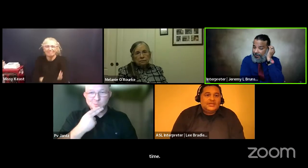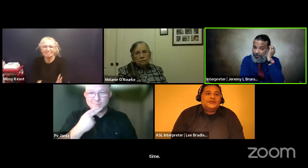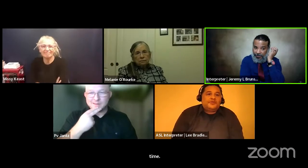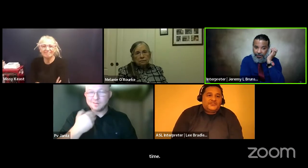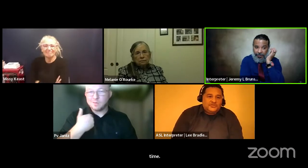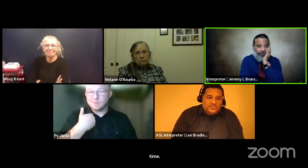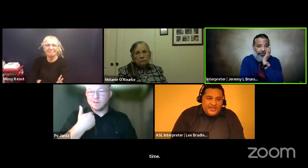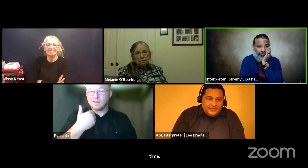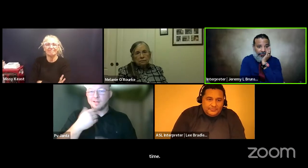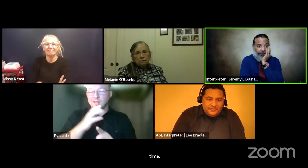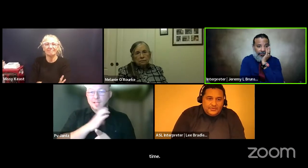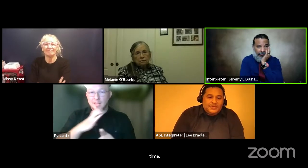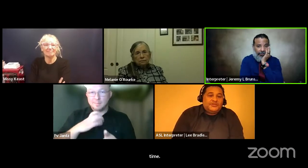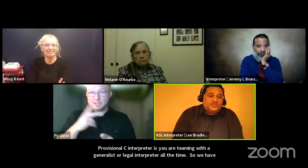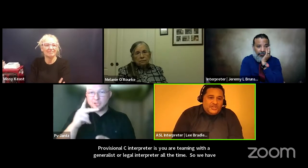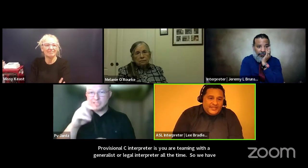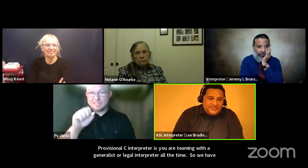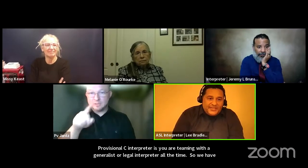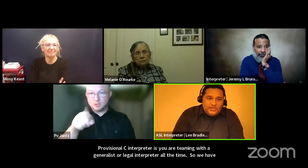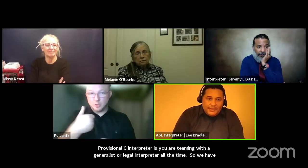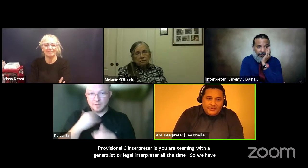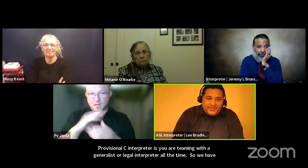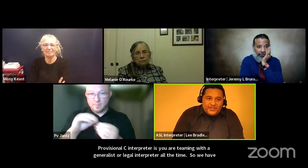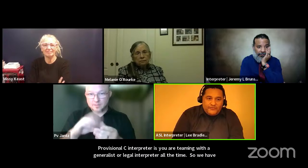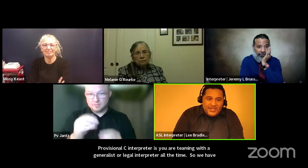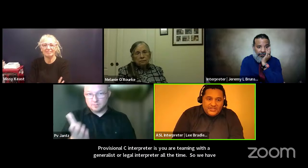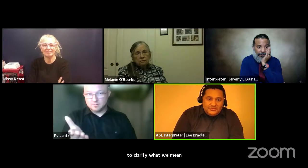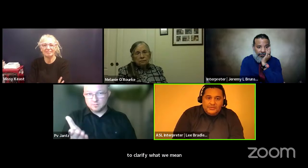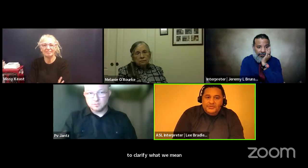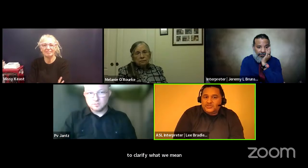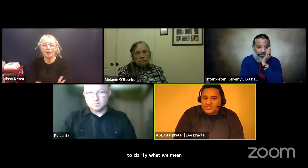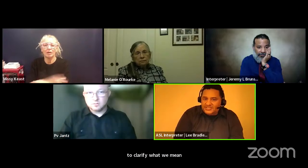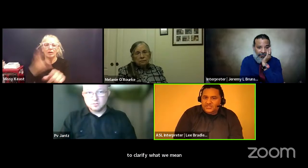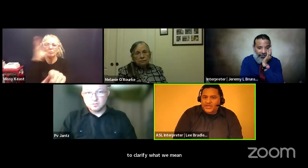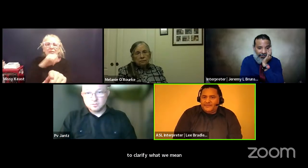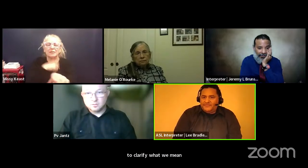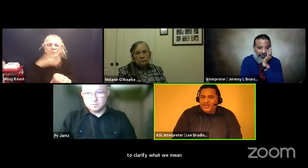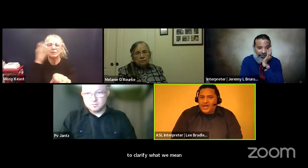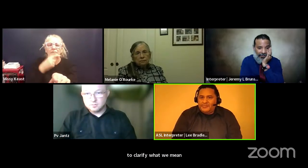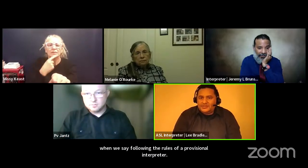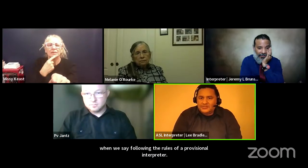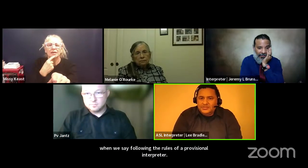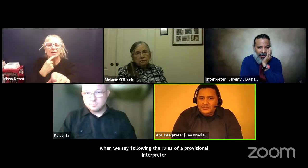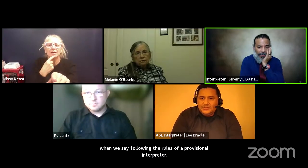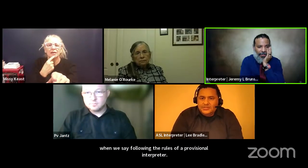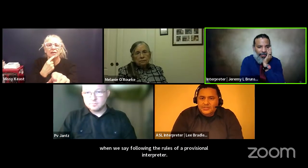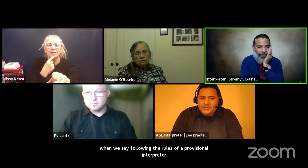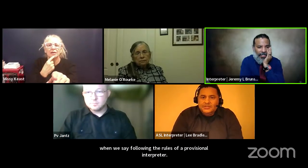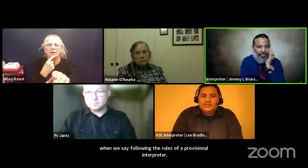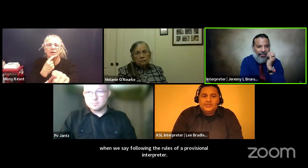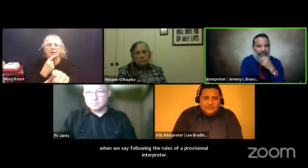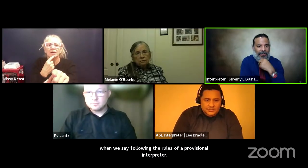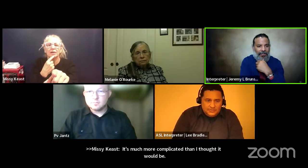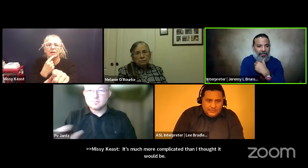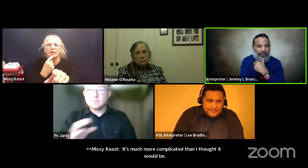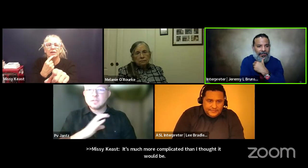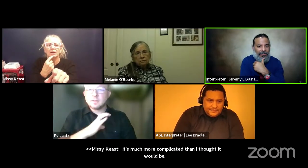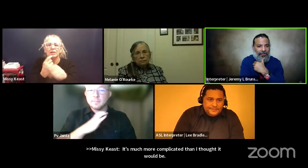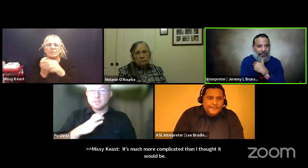going to be. Commissioner Jantz, thank you, Emmett, for that clarification. Commissioner Keast, do you have a comment? I'm sorry, what'd you say?